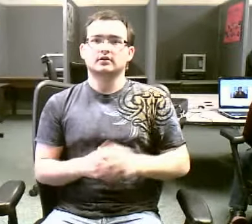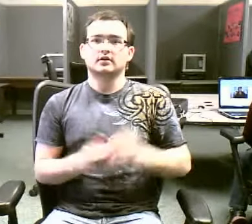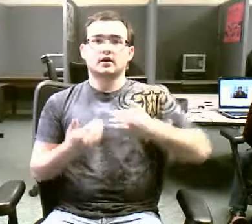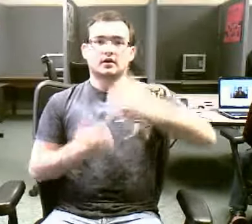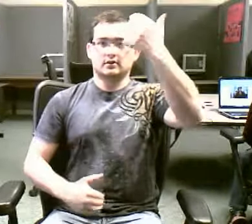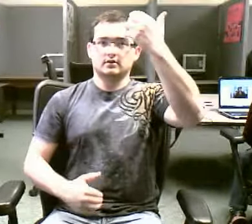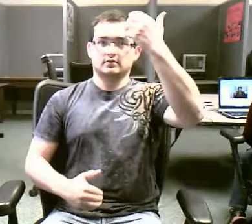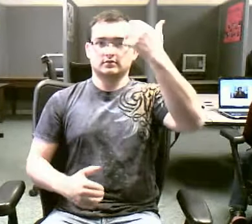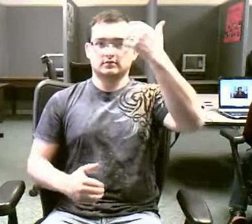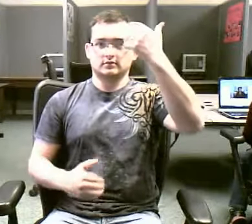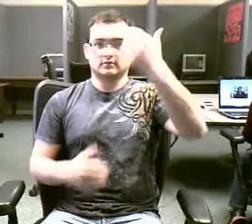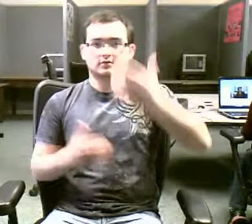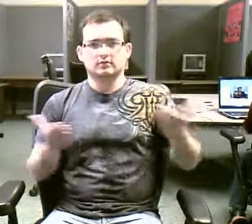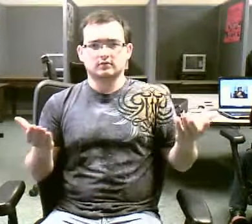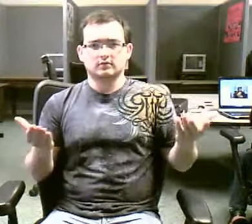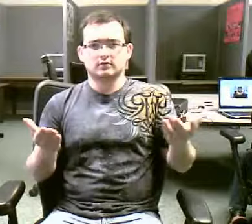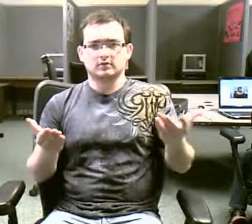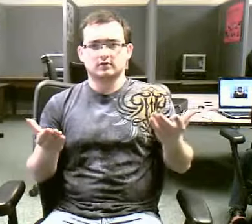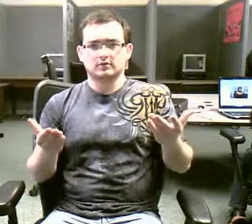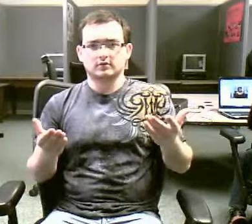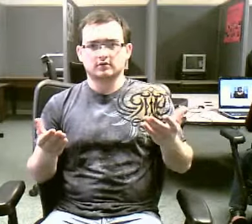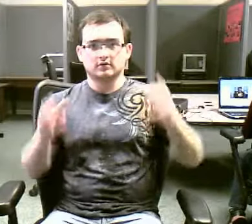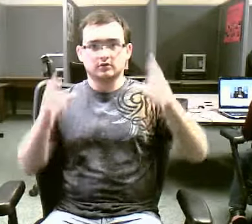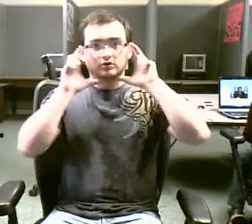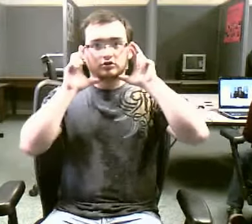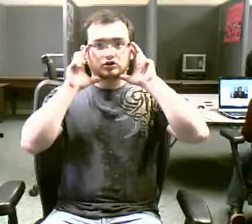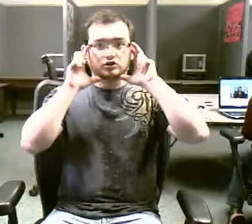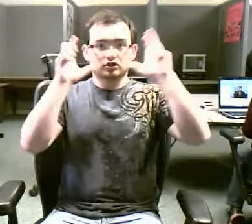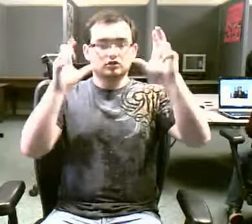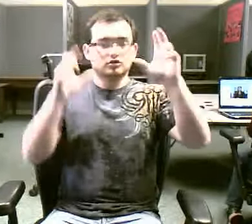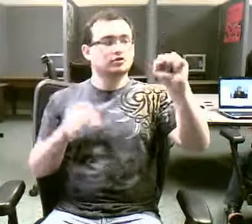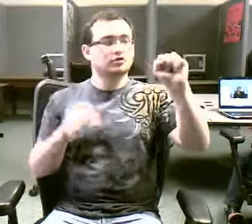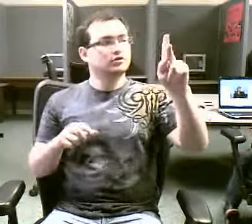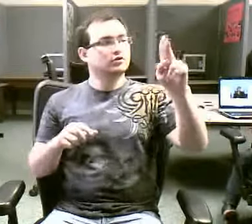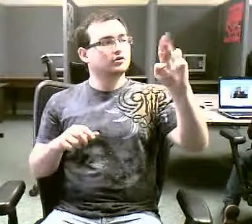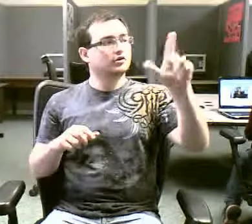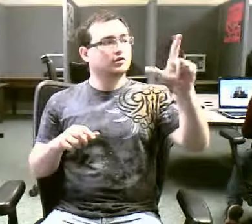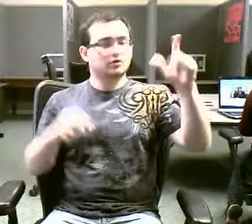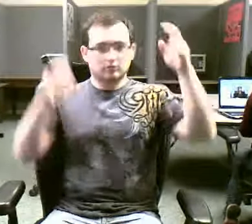Axial skeletons include skull, hyoid bones,